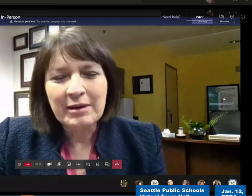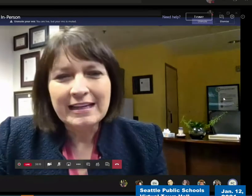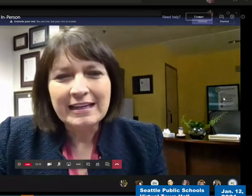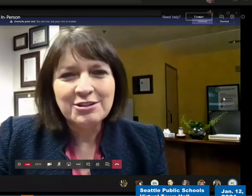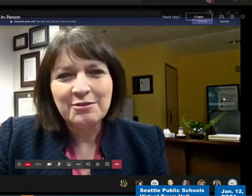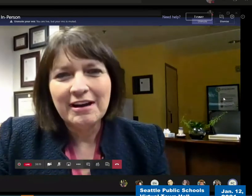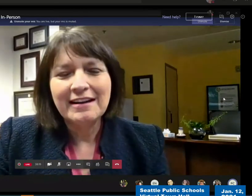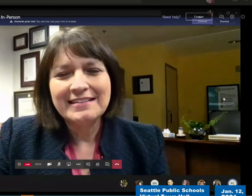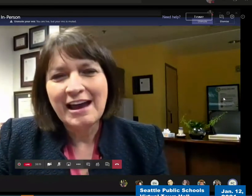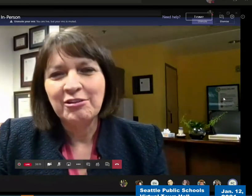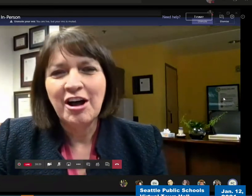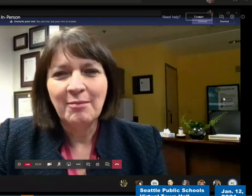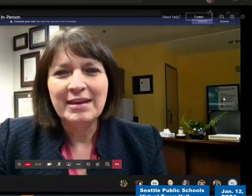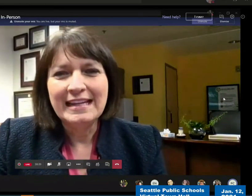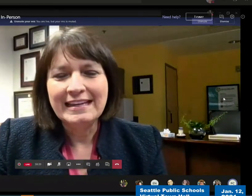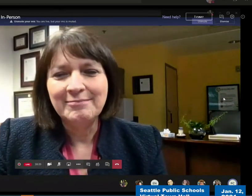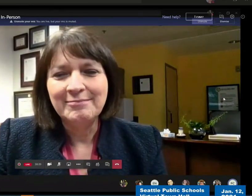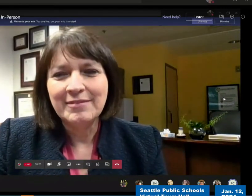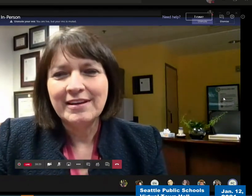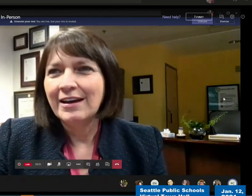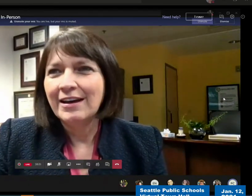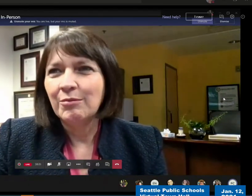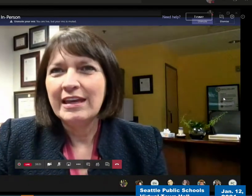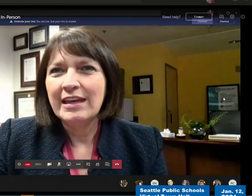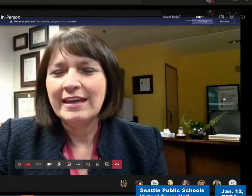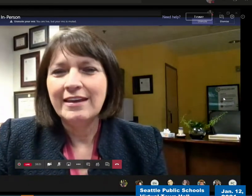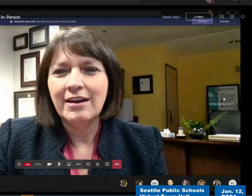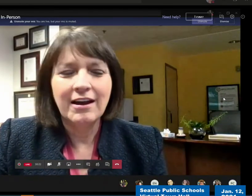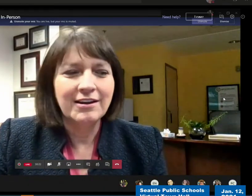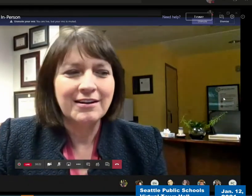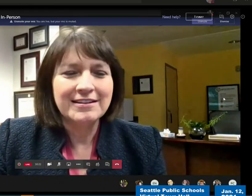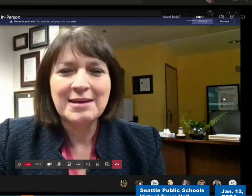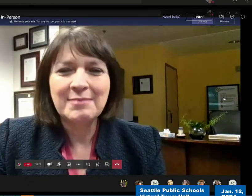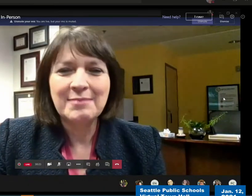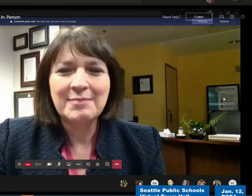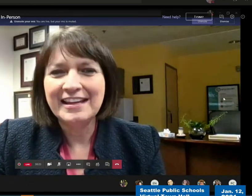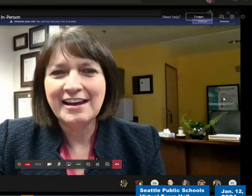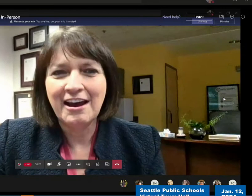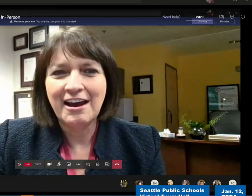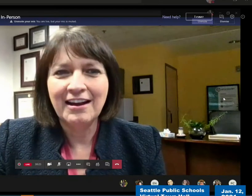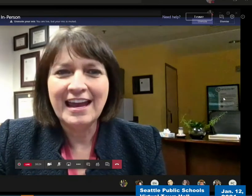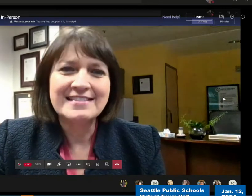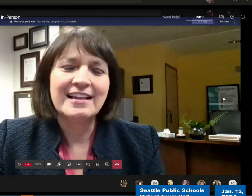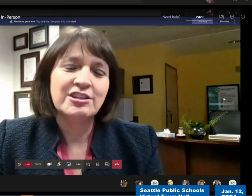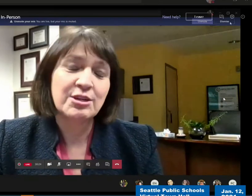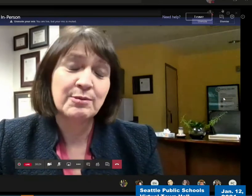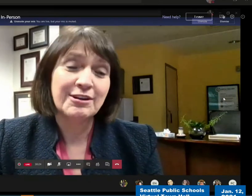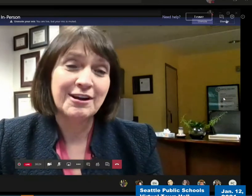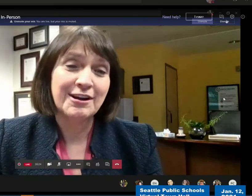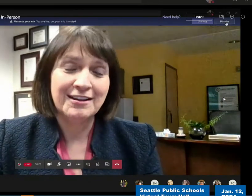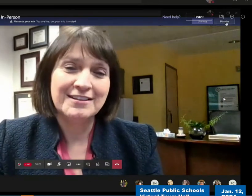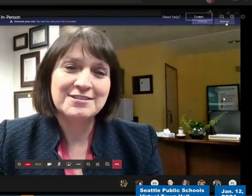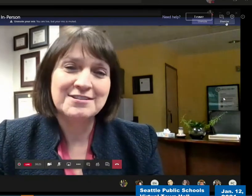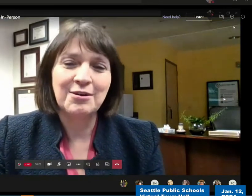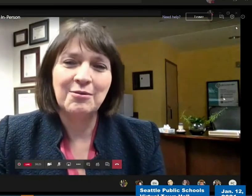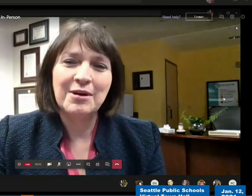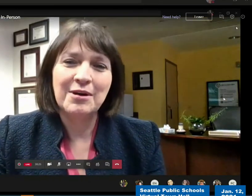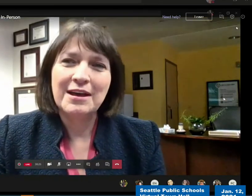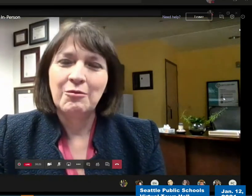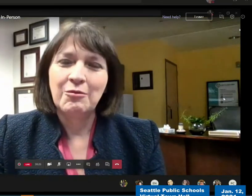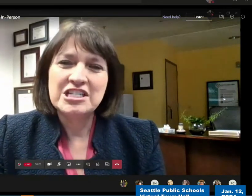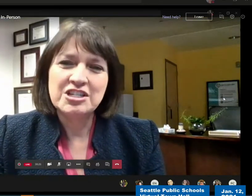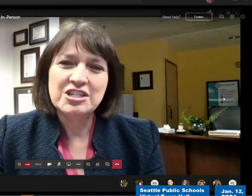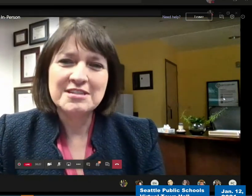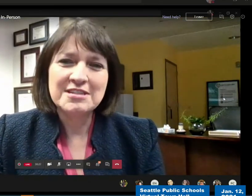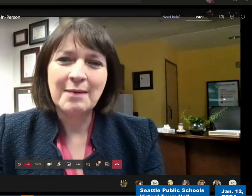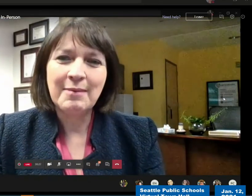welcome everybody to our town hall meeting. We are attempting to get our ASL interpreter on, and so